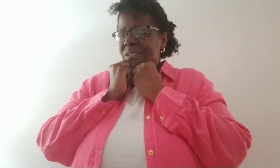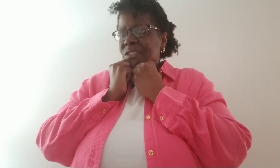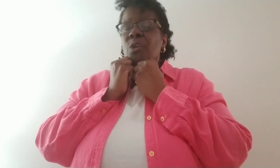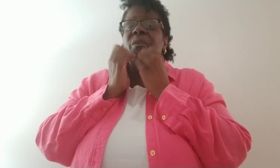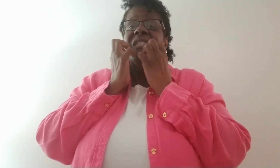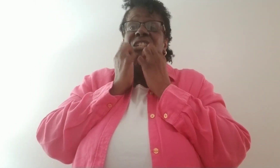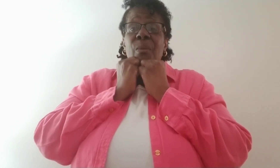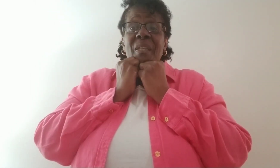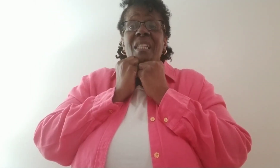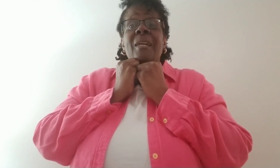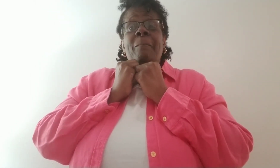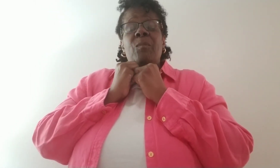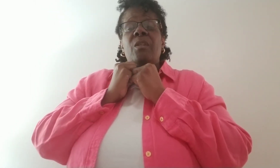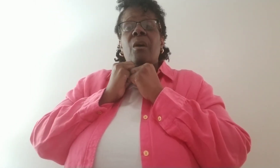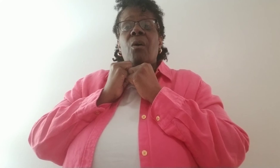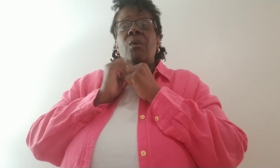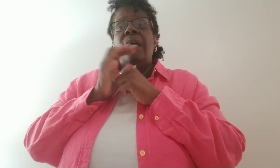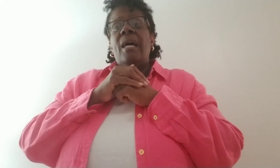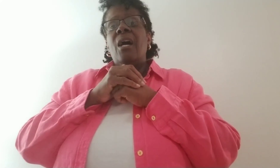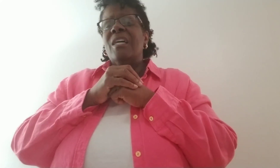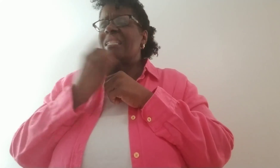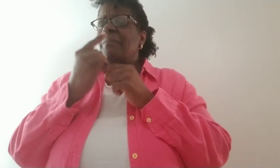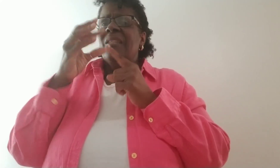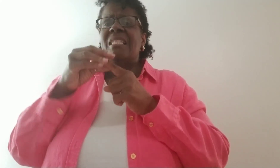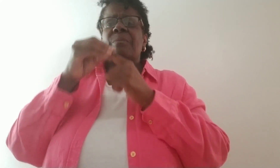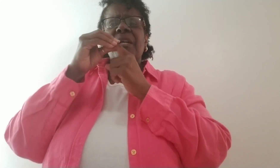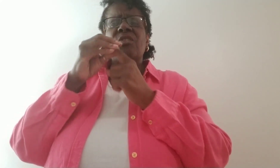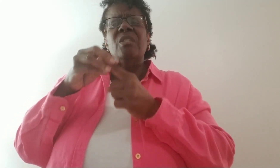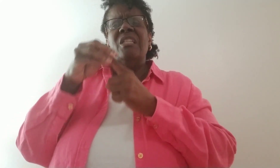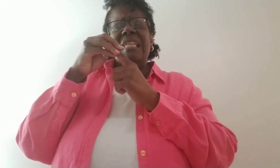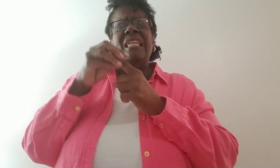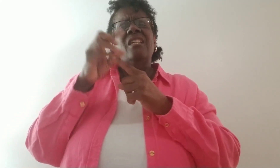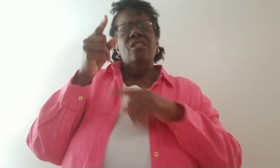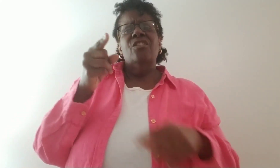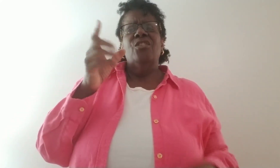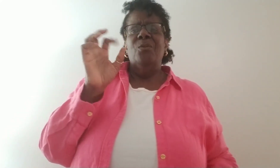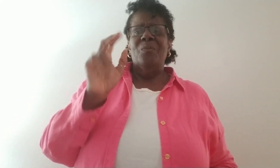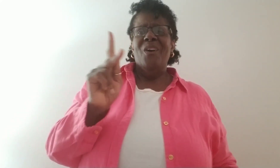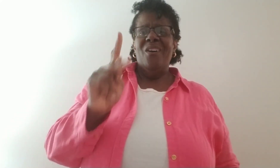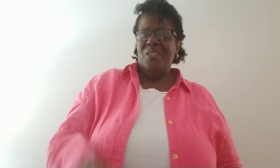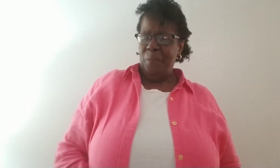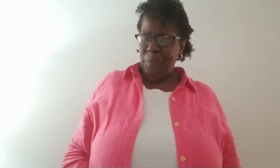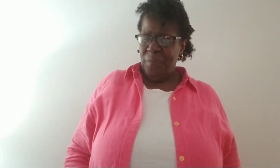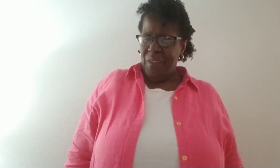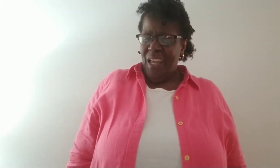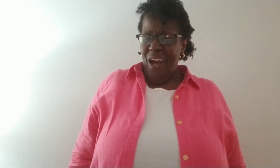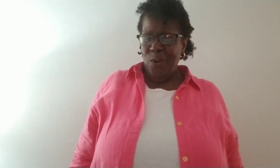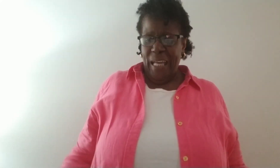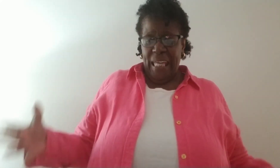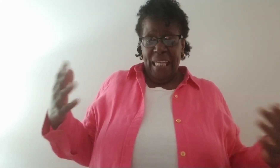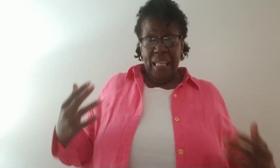term of endearment, you know? Something that's special, unique to you also. Okay,